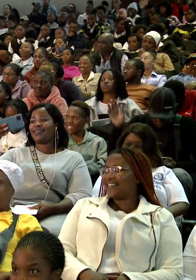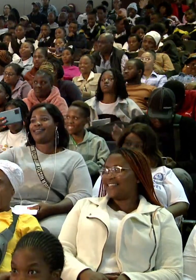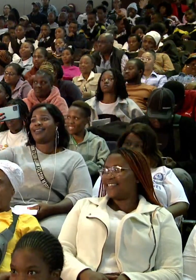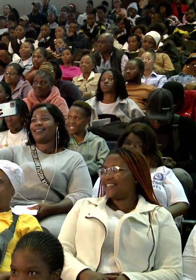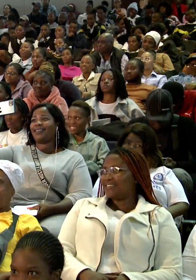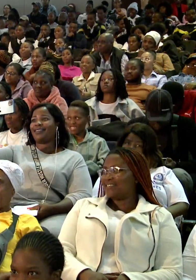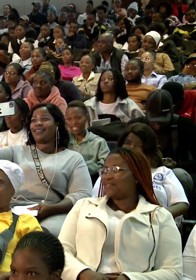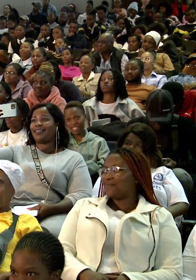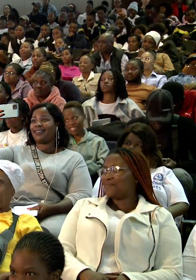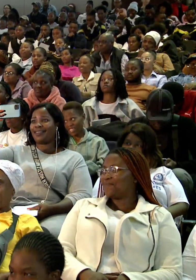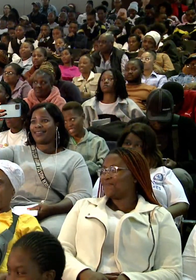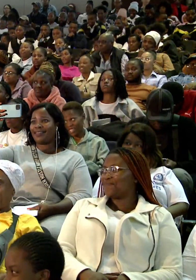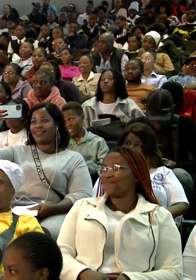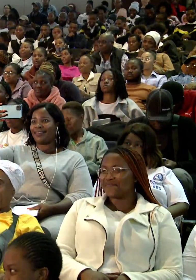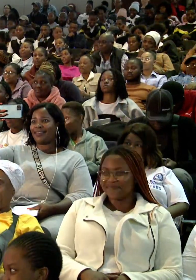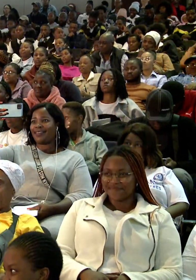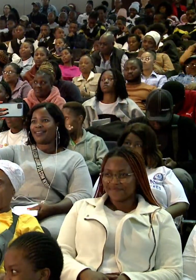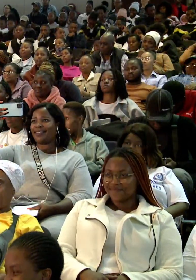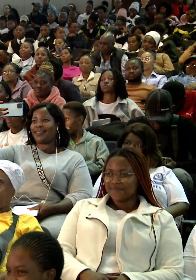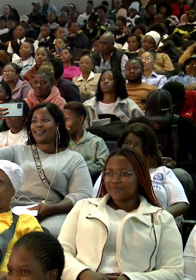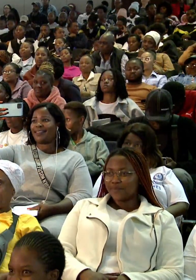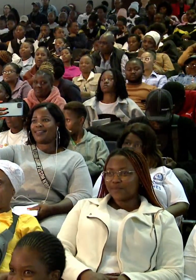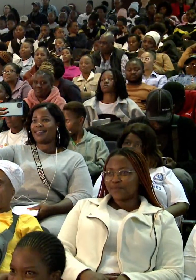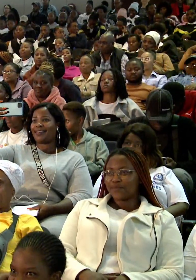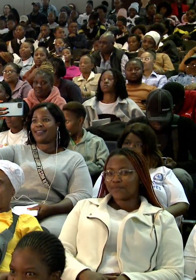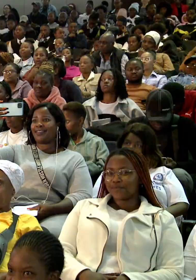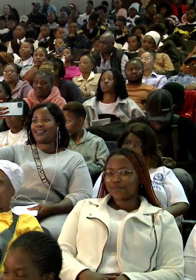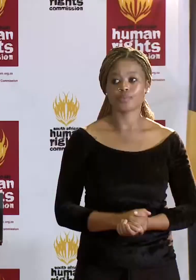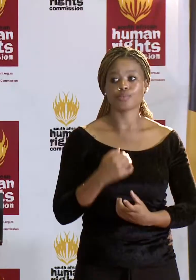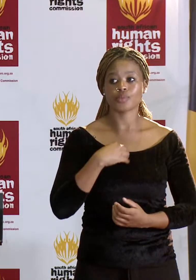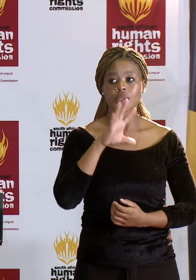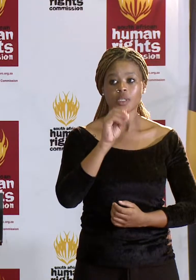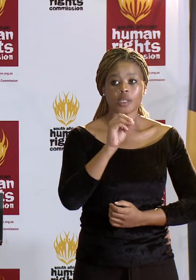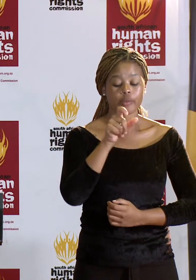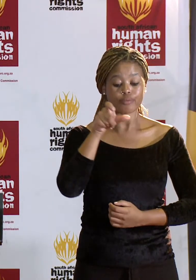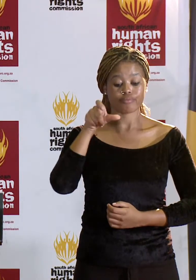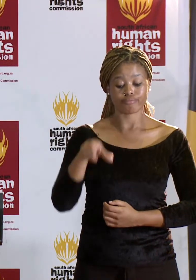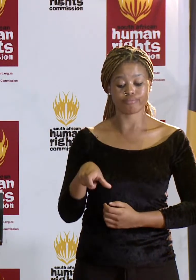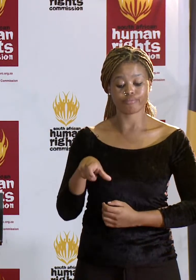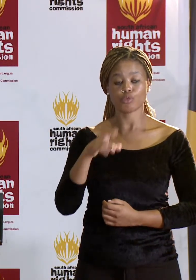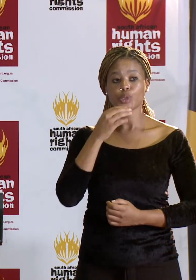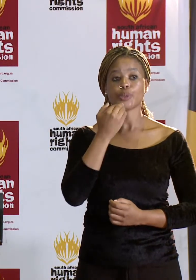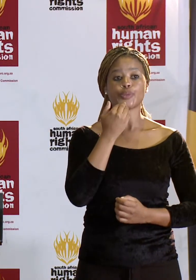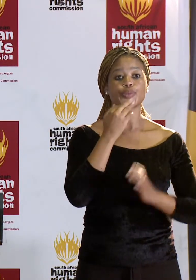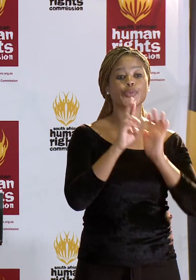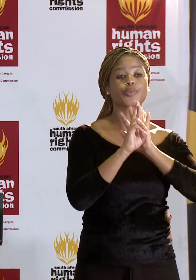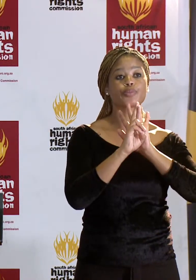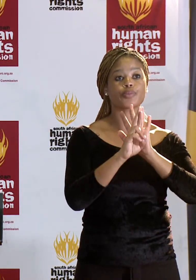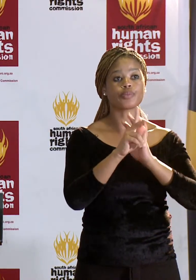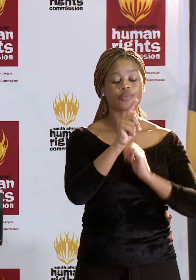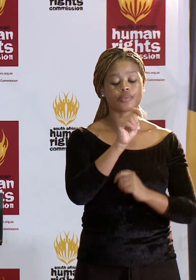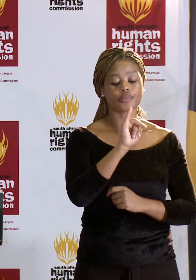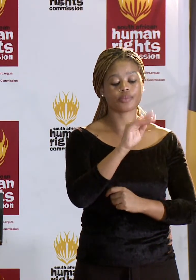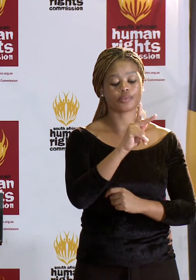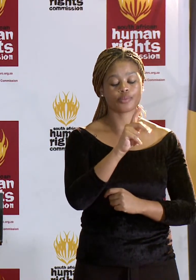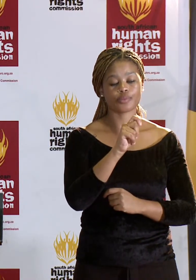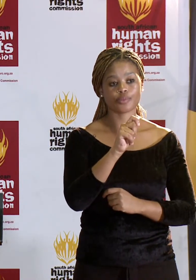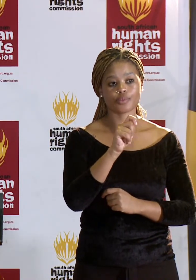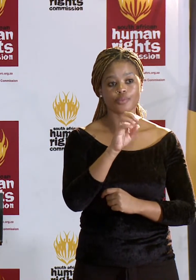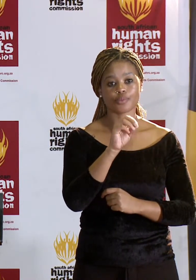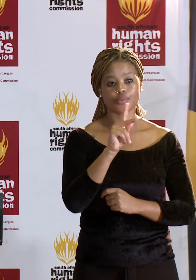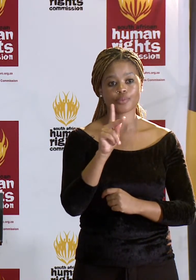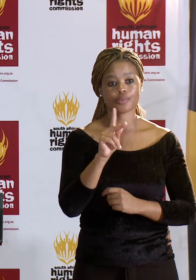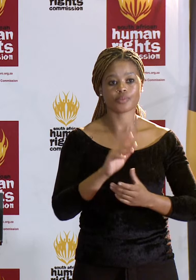Let's check behind you. So we've got someone here who is representing TikTok.